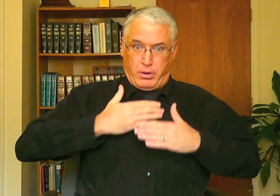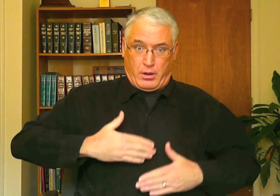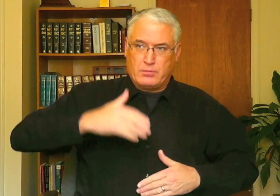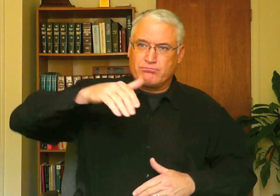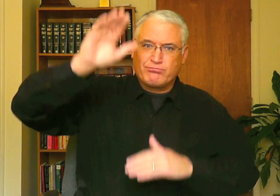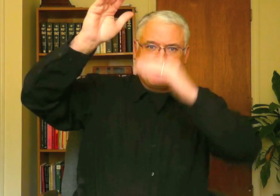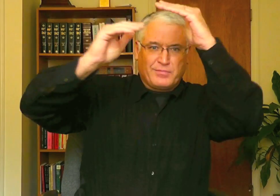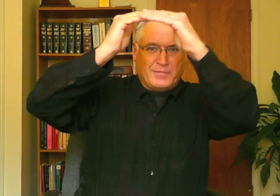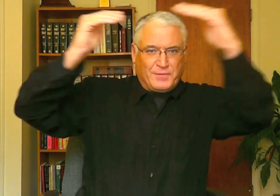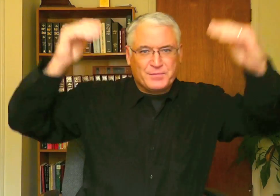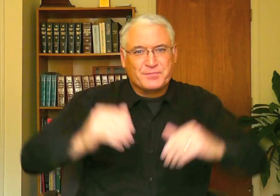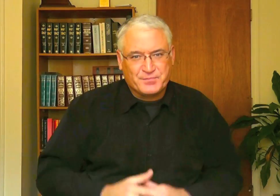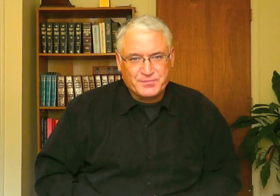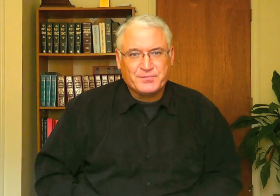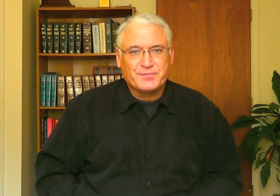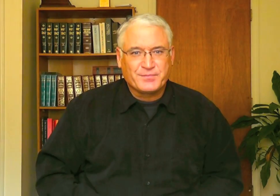He will take us to heaven.